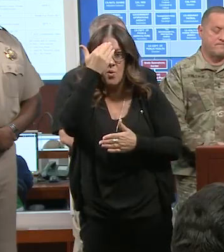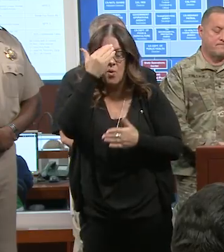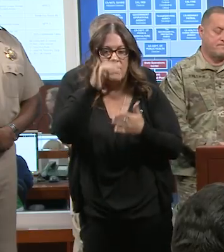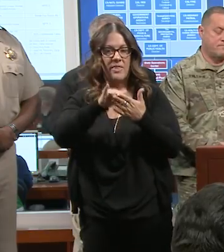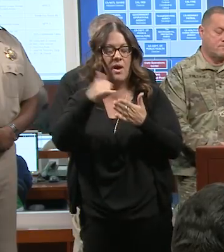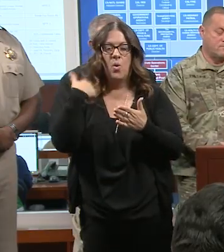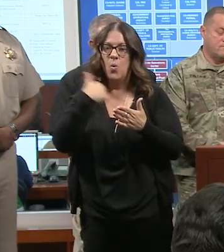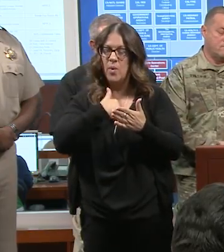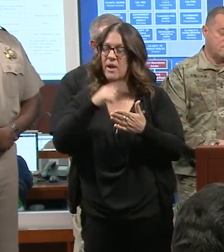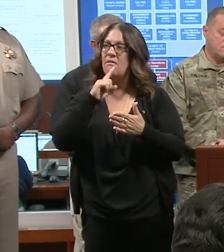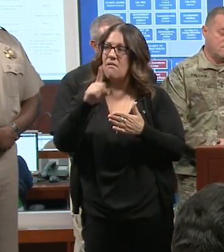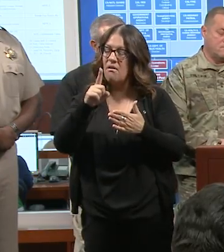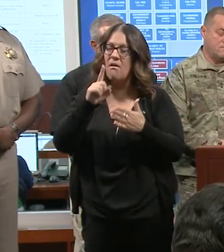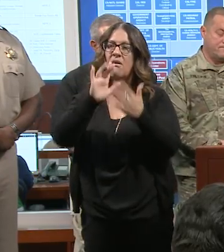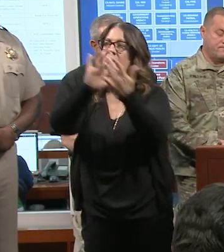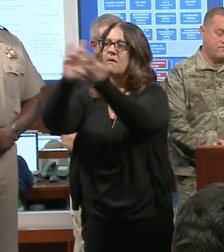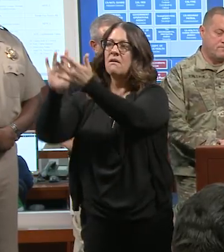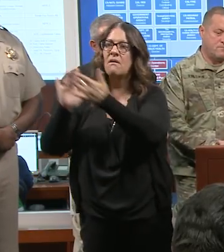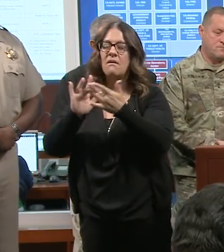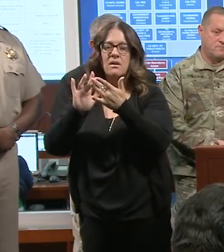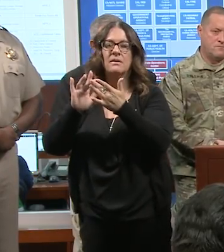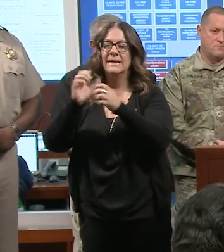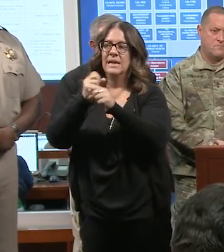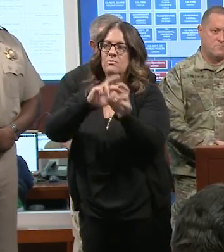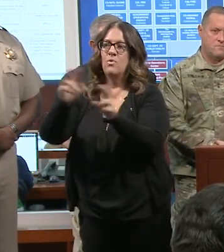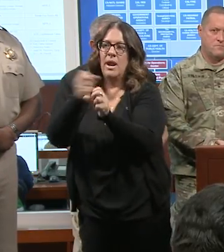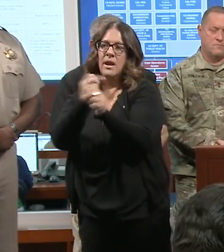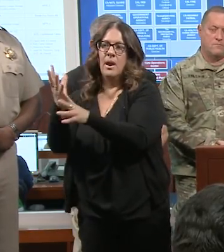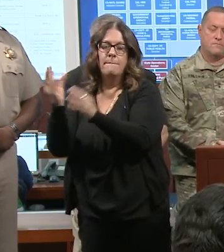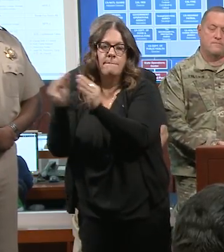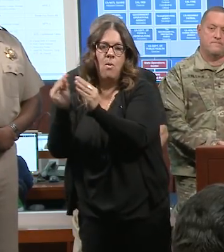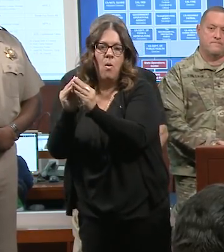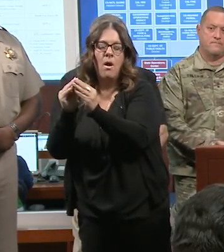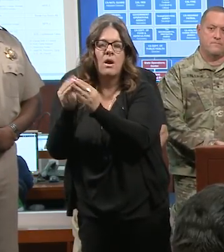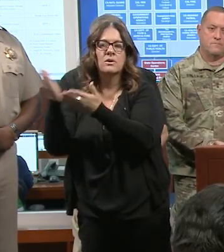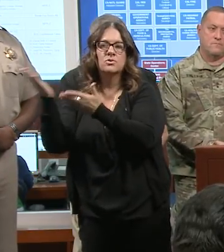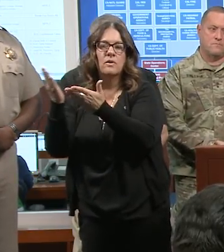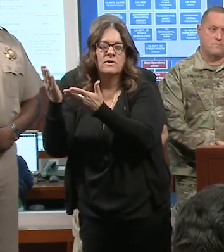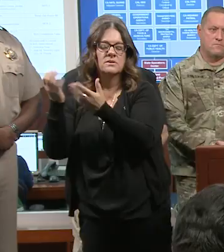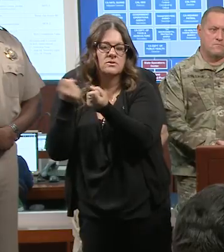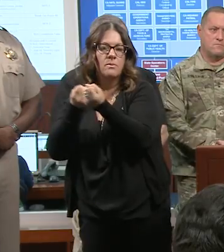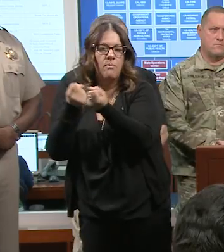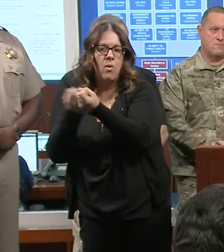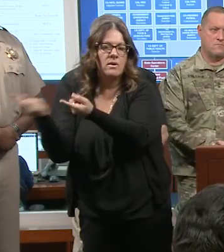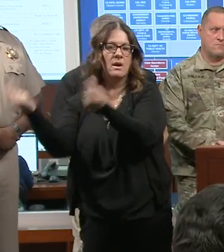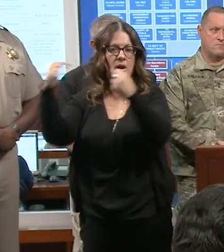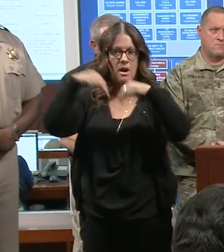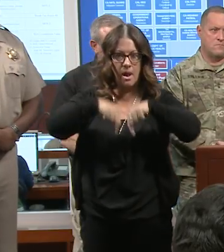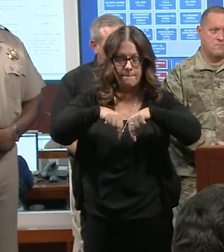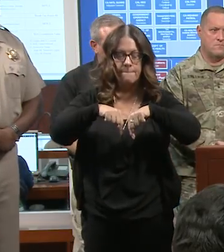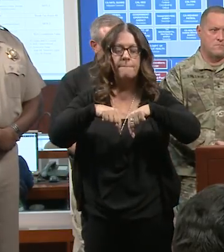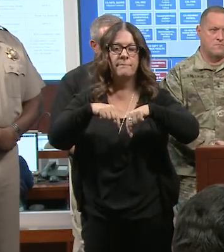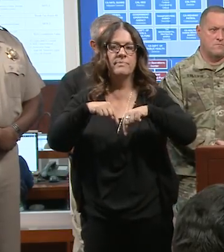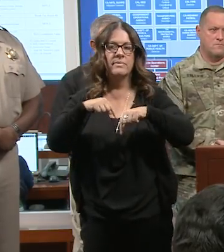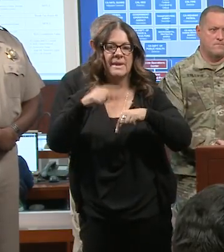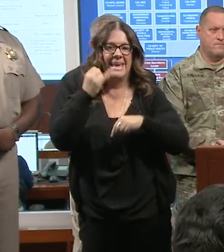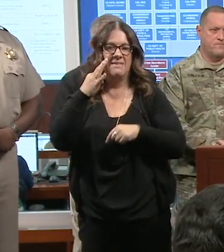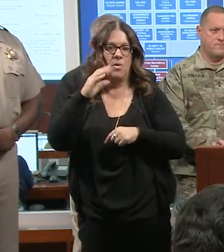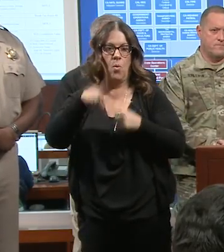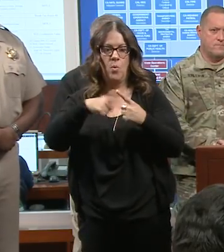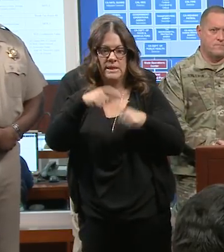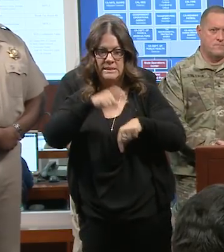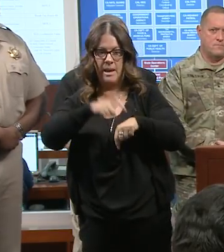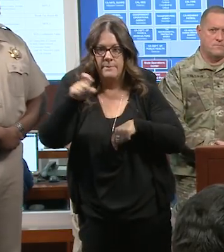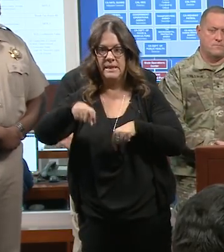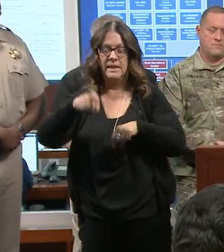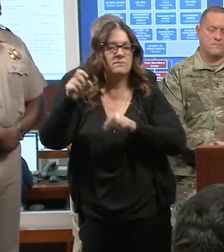of the resources ahead of when the need. But understand, we've got firefighters, law enforcement personnel, and others on the fire lines that have been out there for